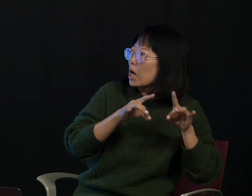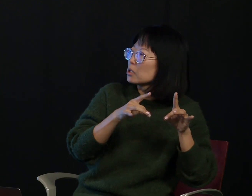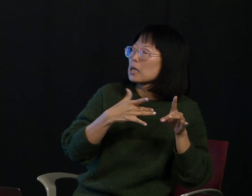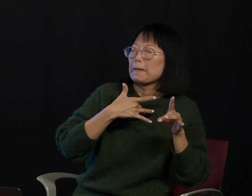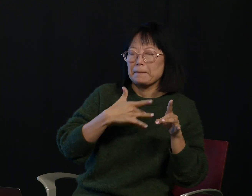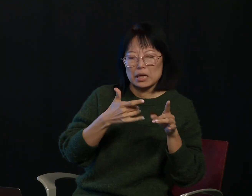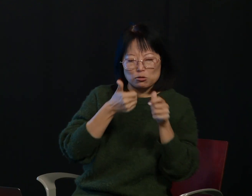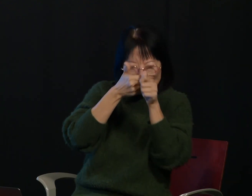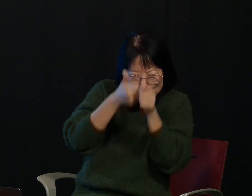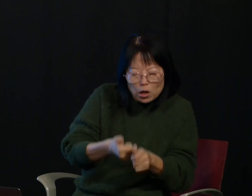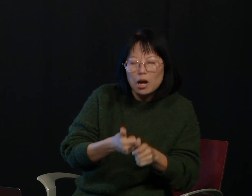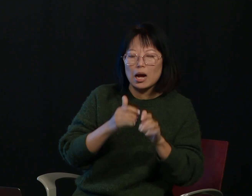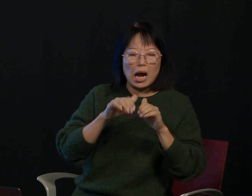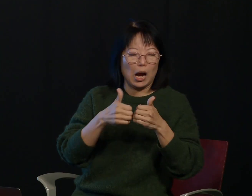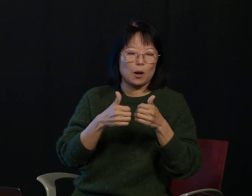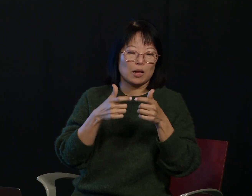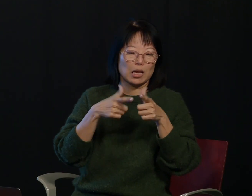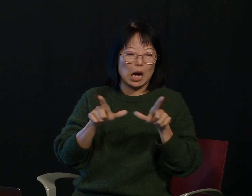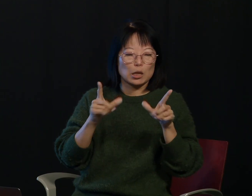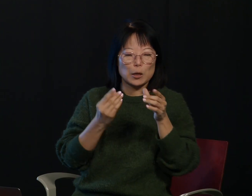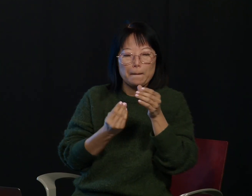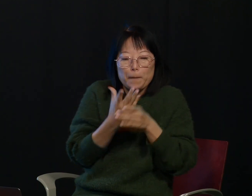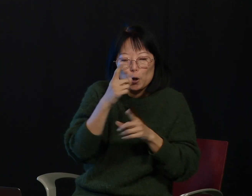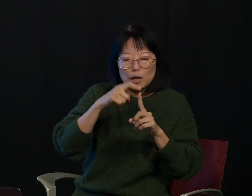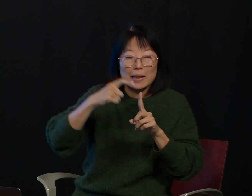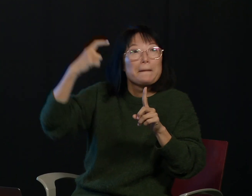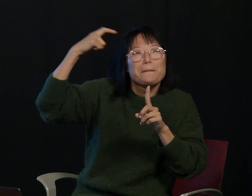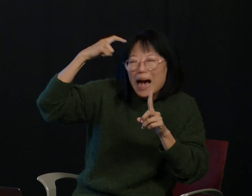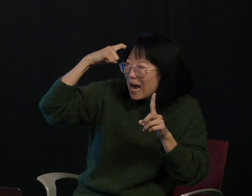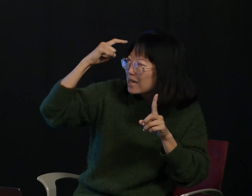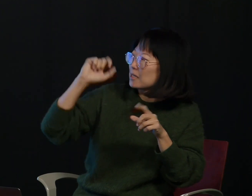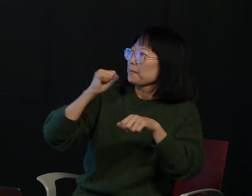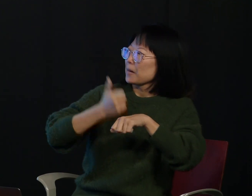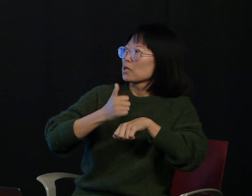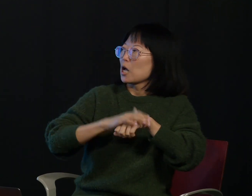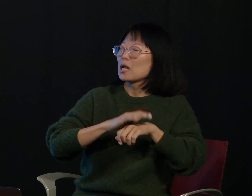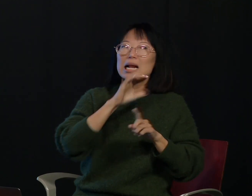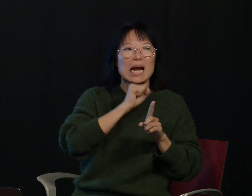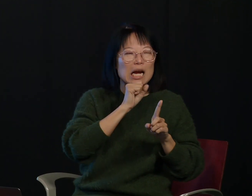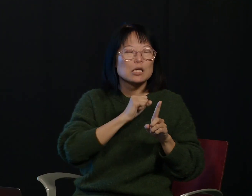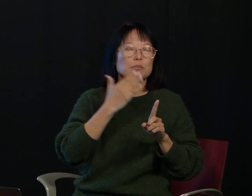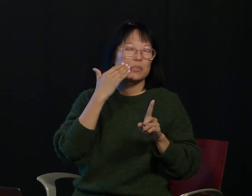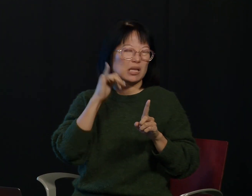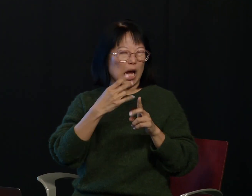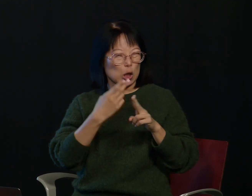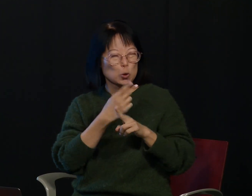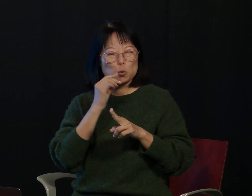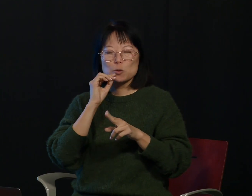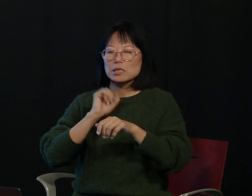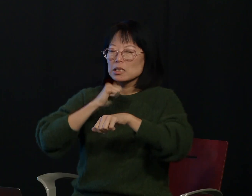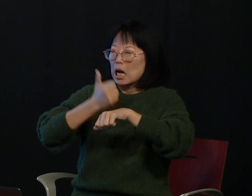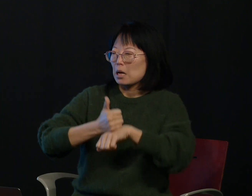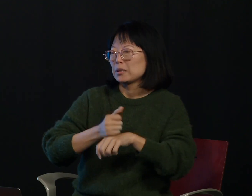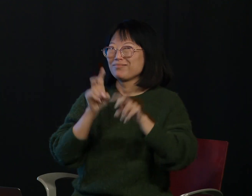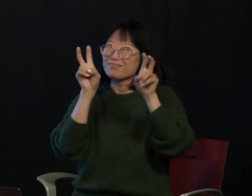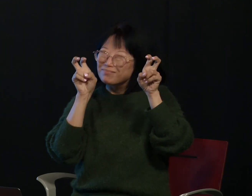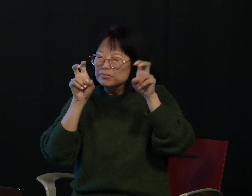language acquisitionists will look at the emergence of the brain and mind and how things are established